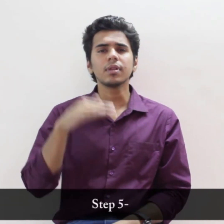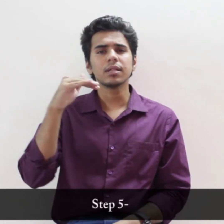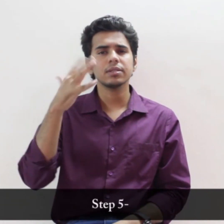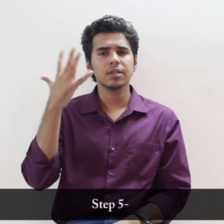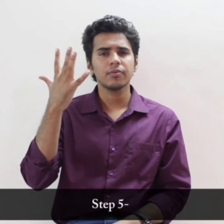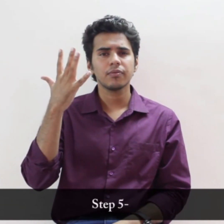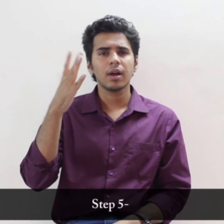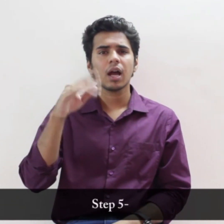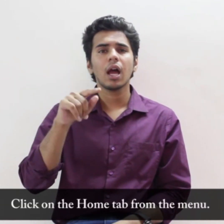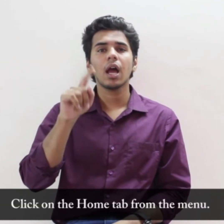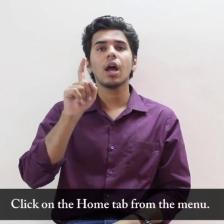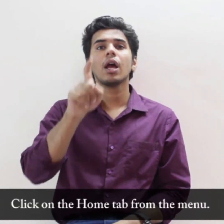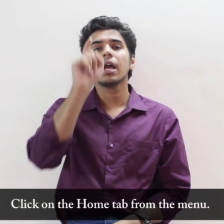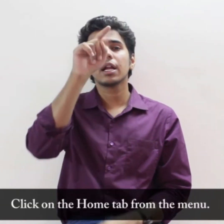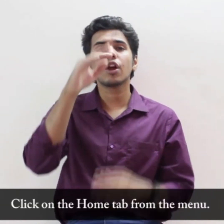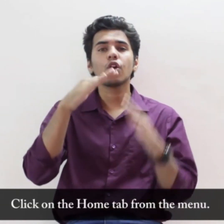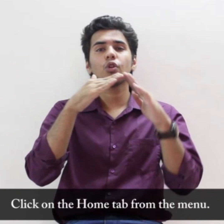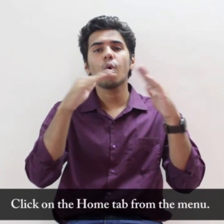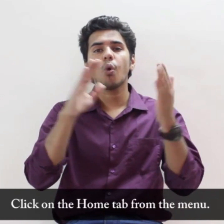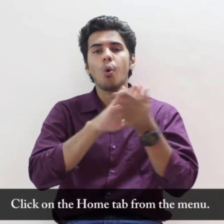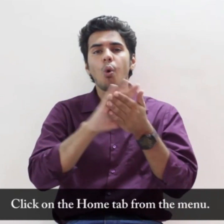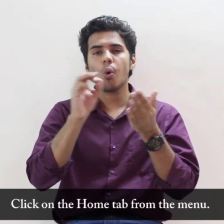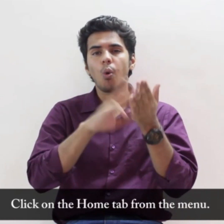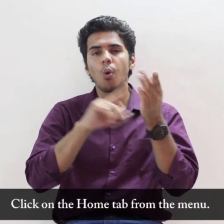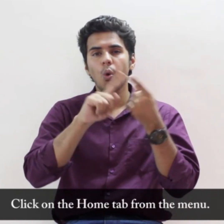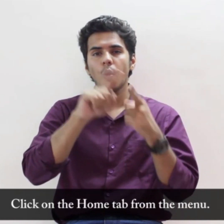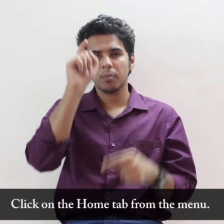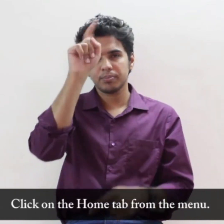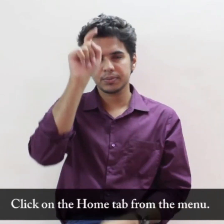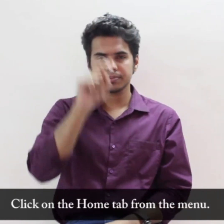Step 5. Click on the Home tab from the menu.